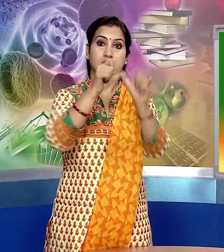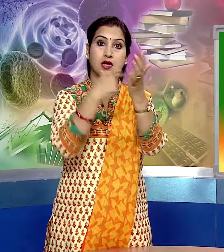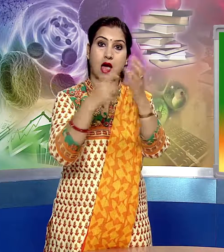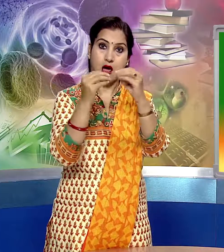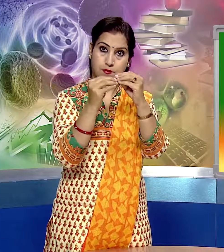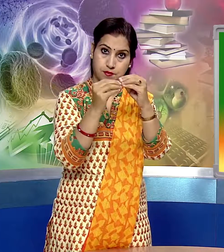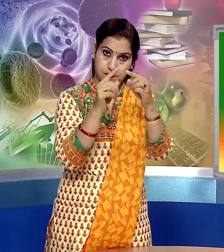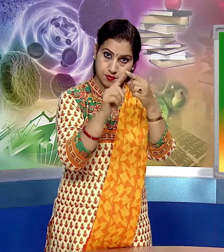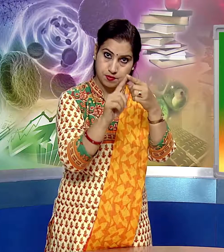carbohydrate,